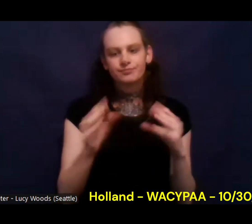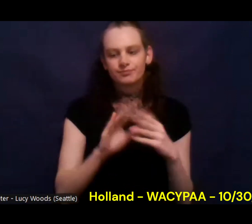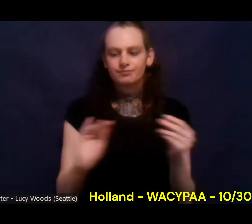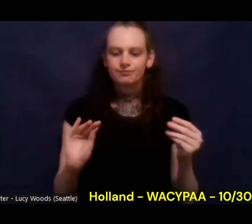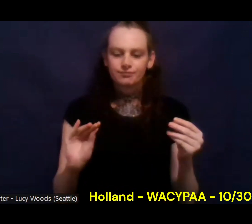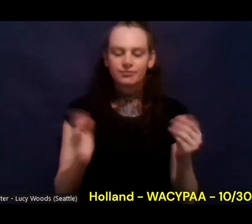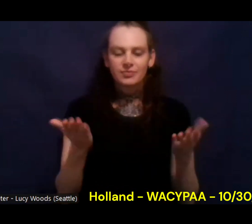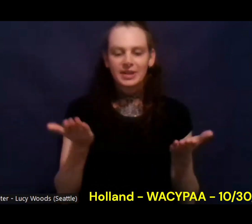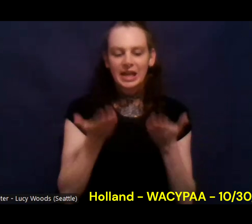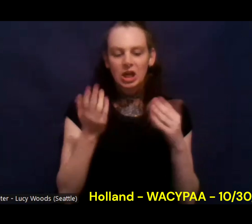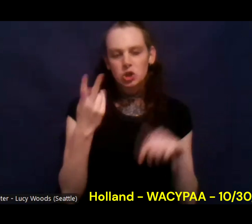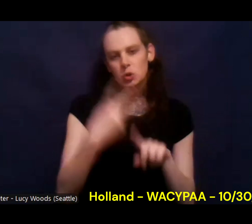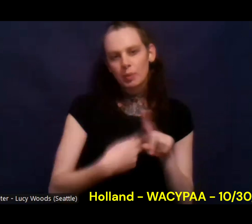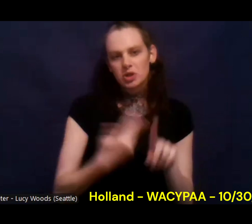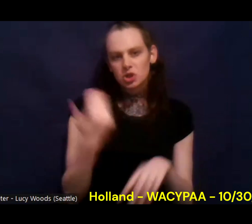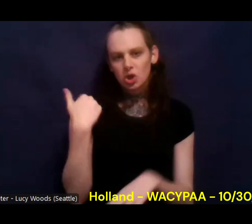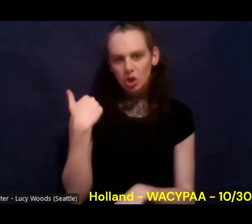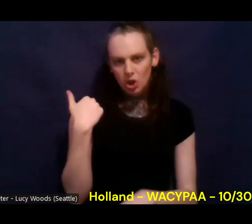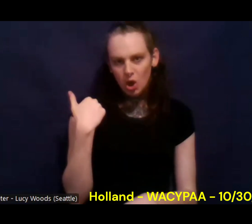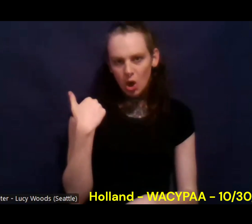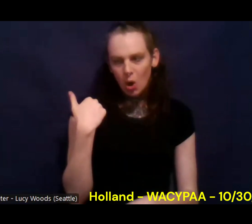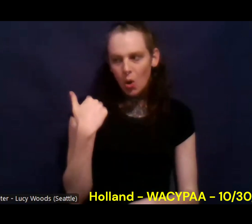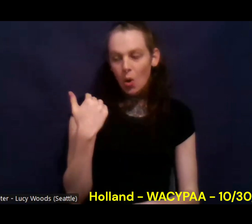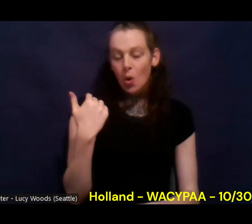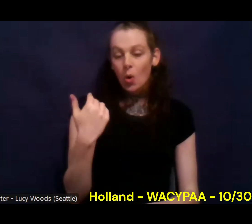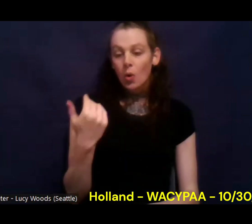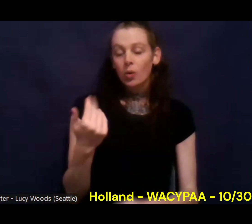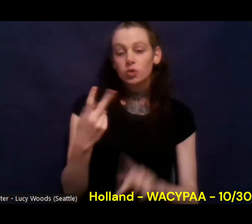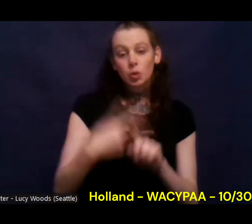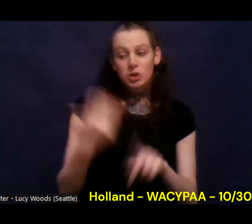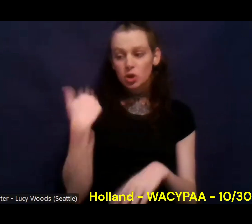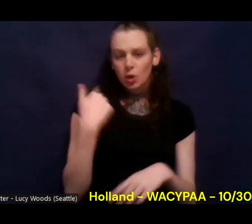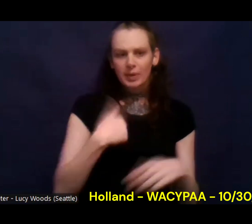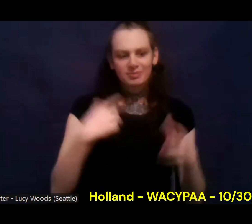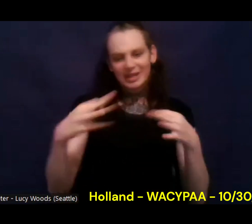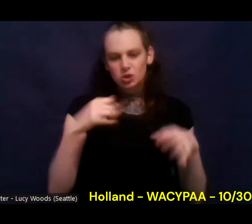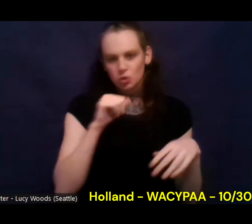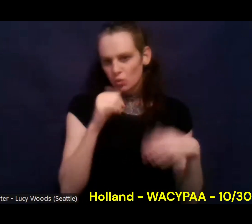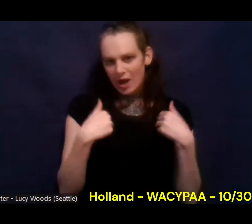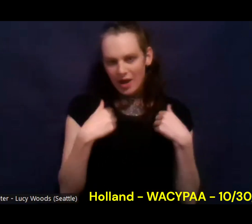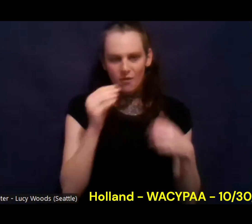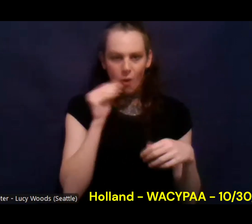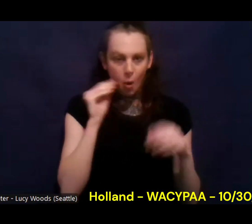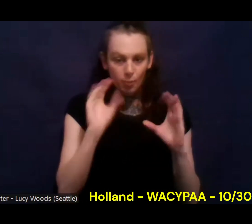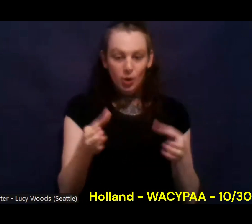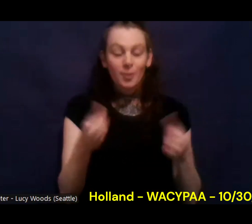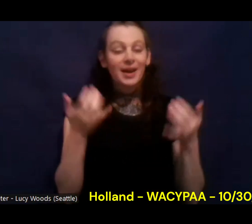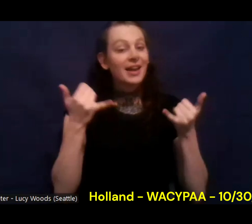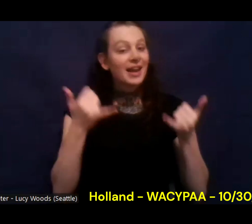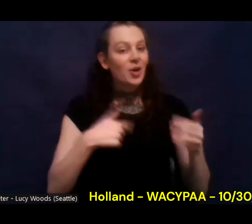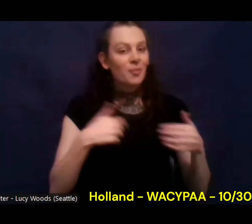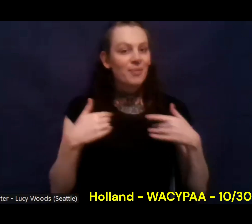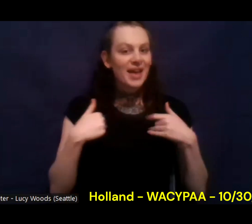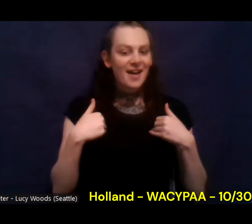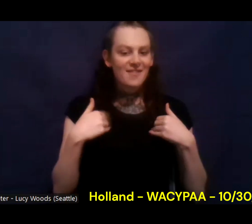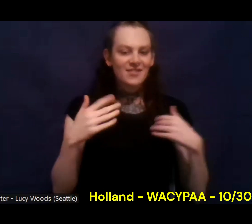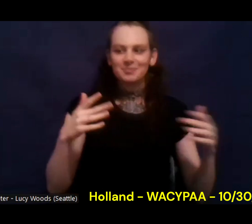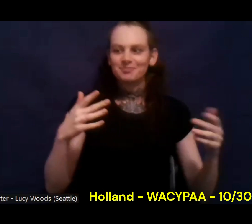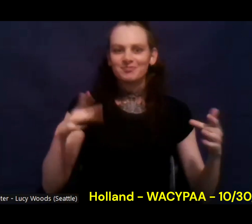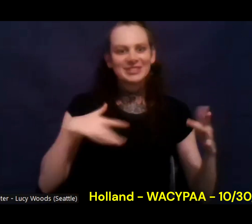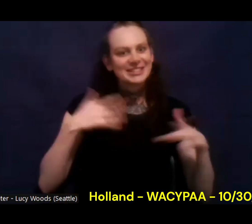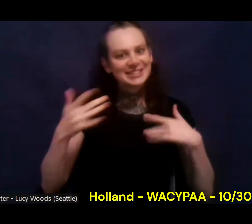time I was here, I explained I didn't have a home group. I have a really exciting update. I still do not have a home